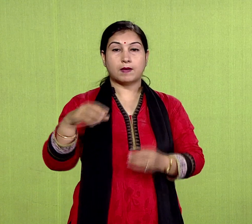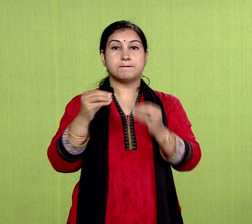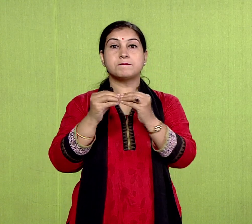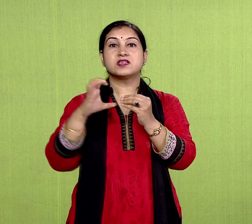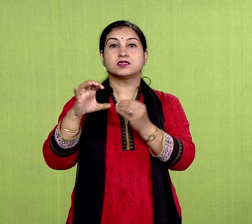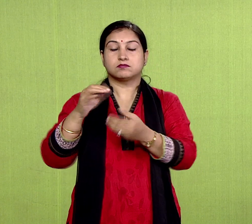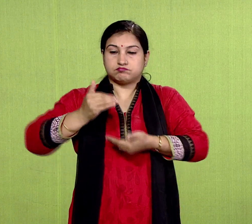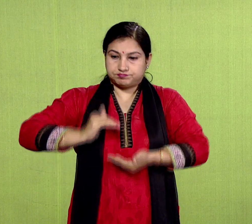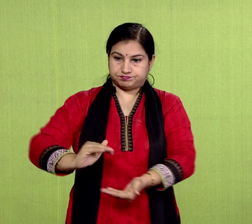near Vaishali